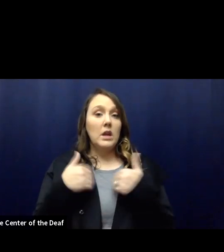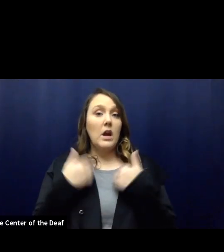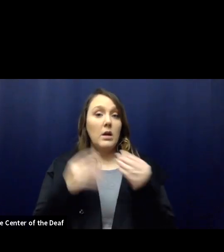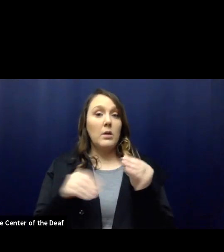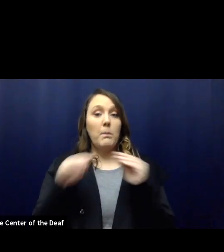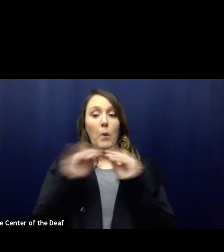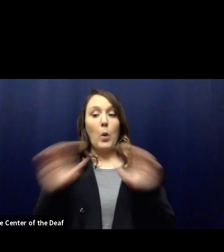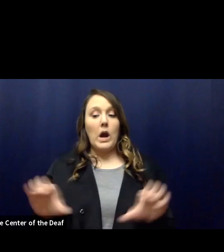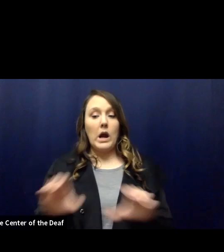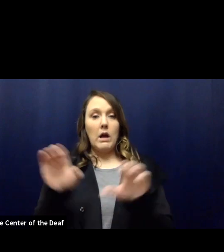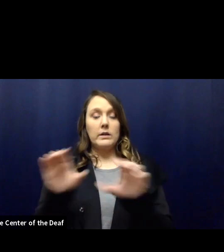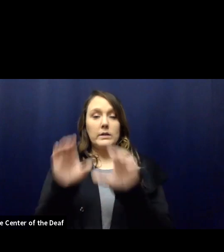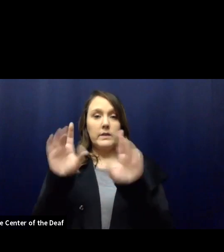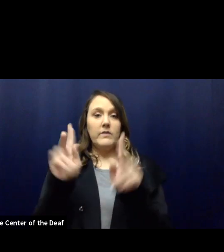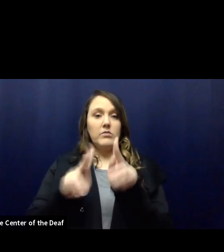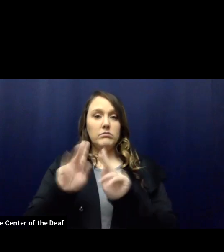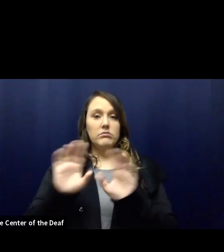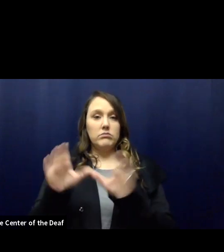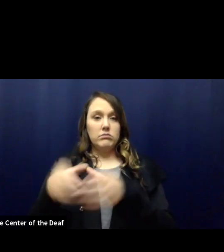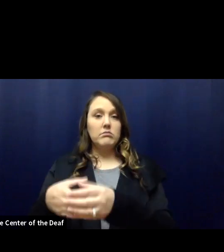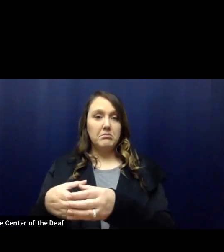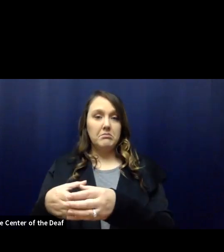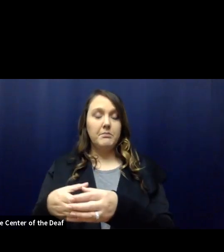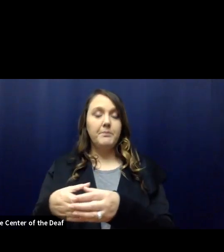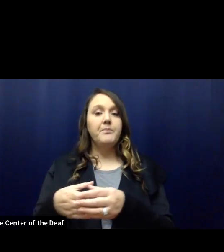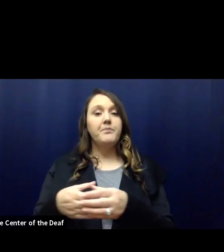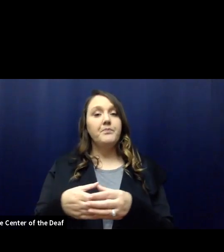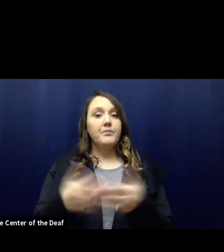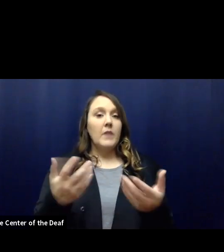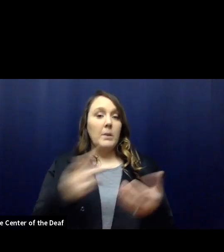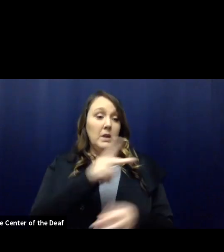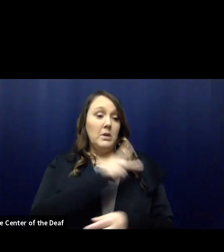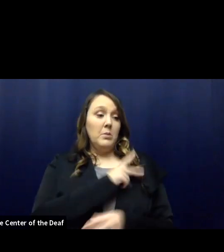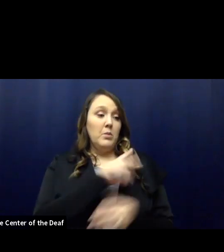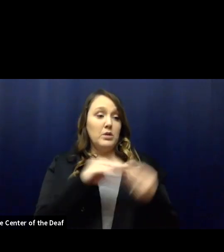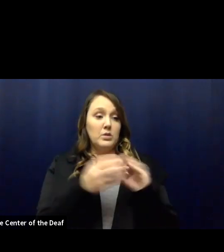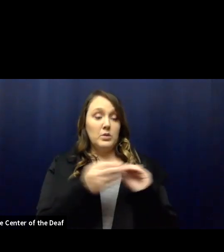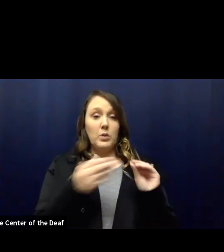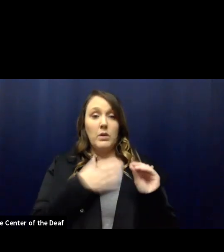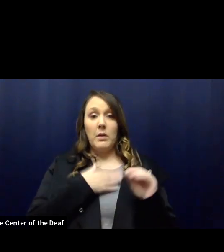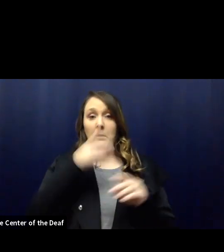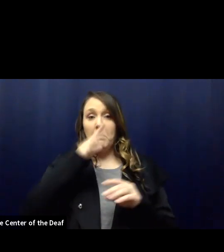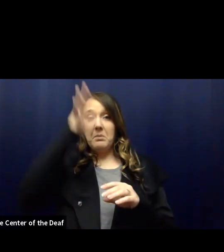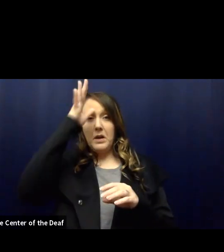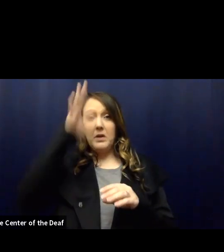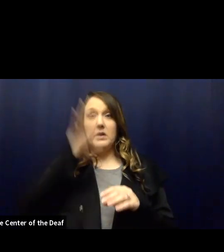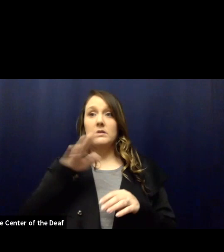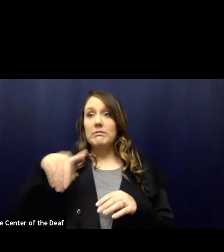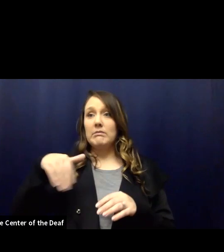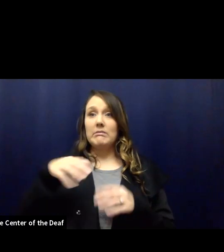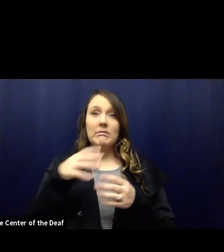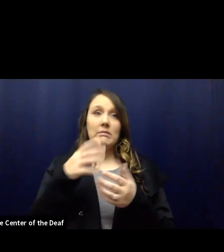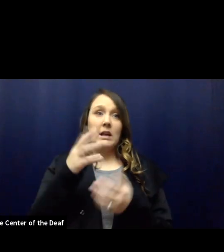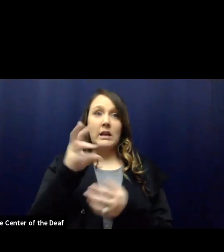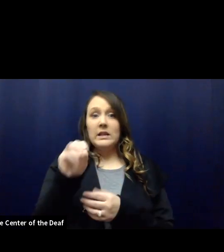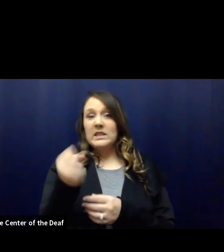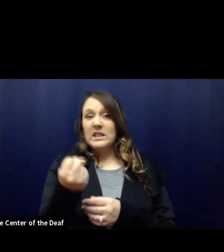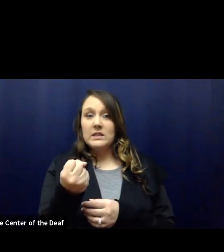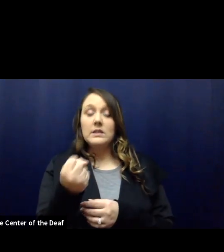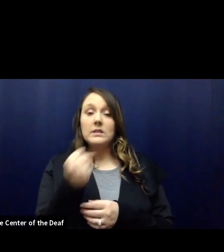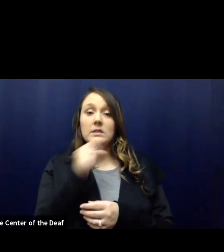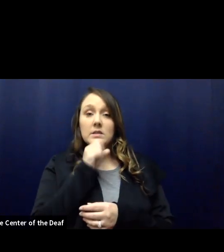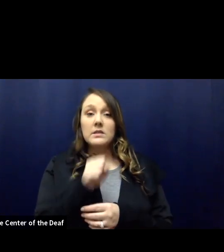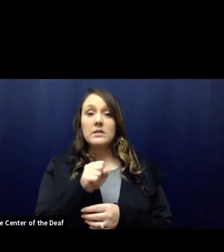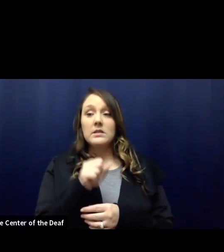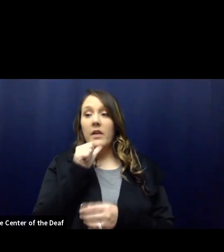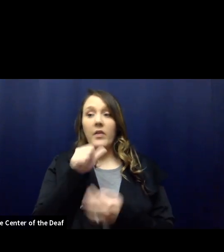active population. If I make it a personal story, my parents are in their late 60s. They don't do much interacting